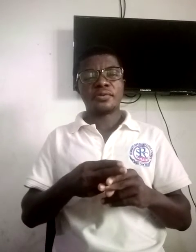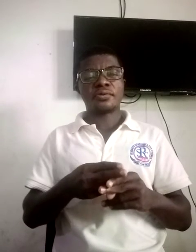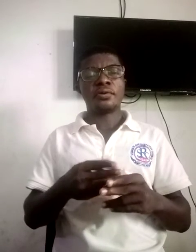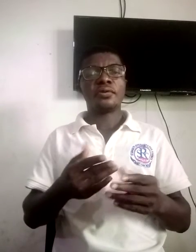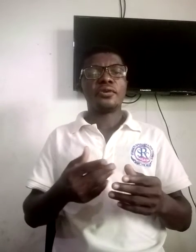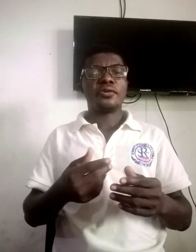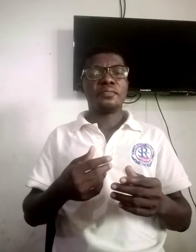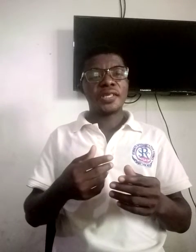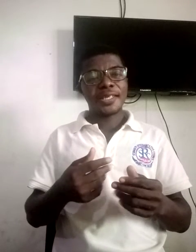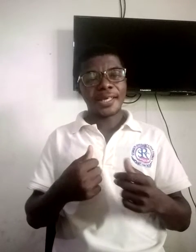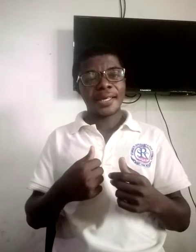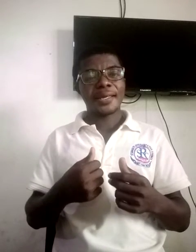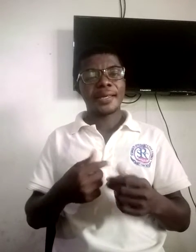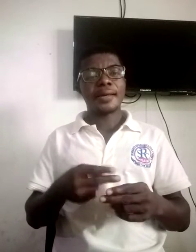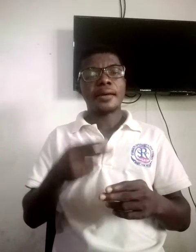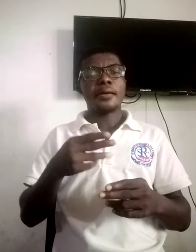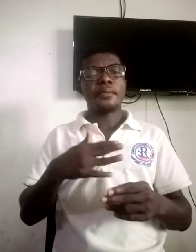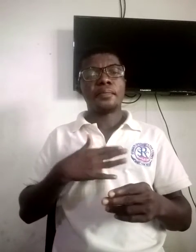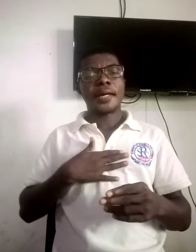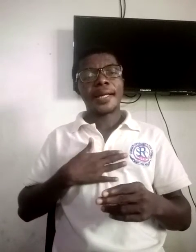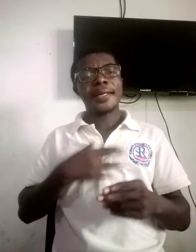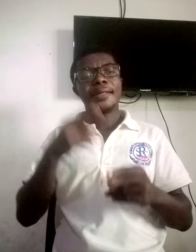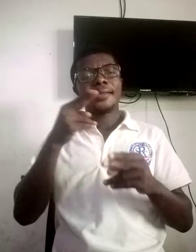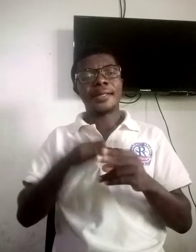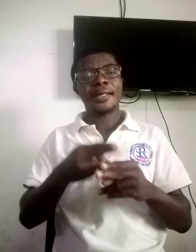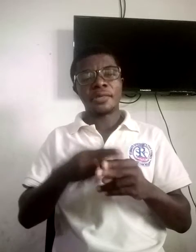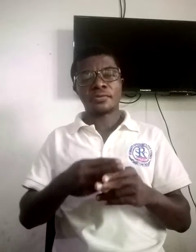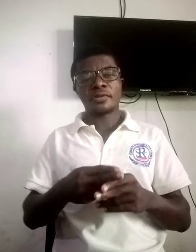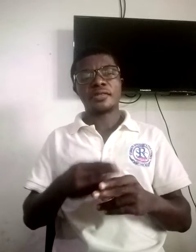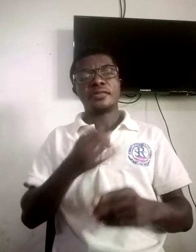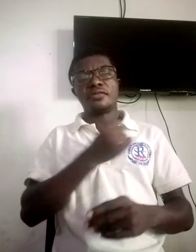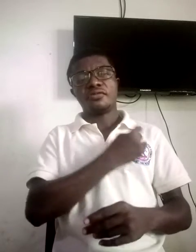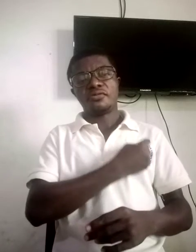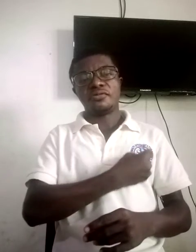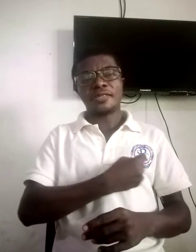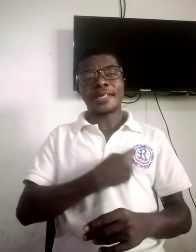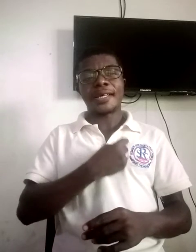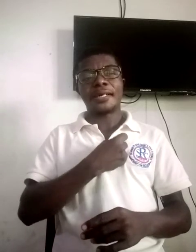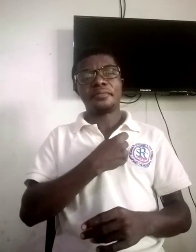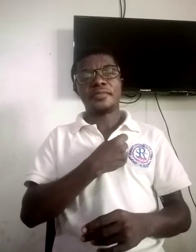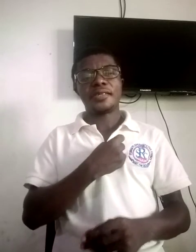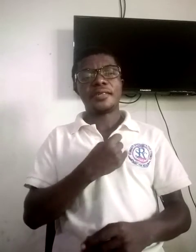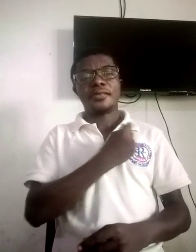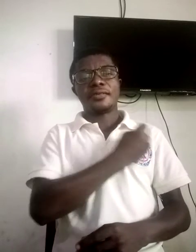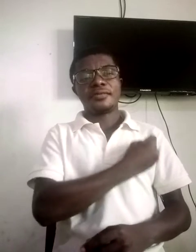So me here, my name is what? Josiah.